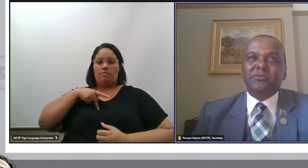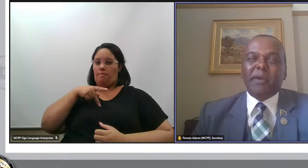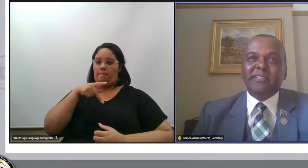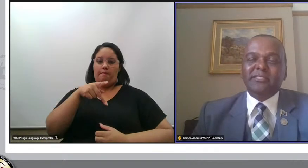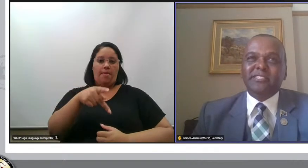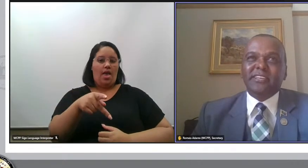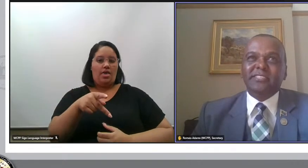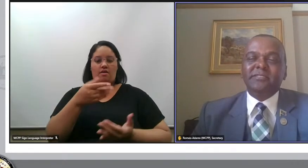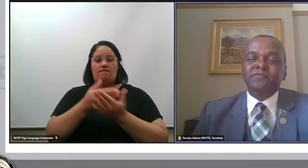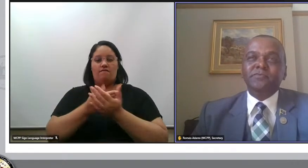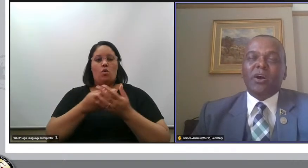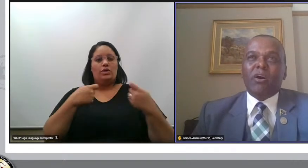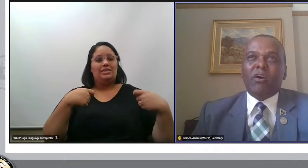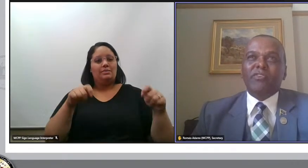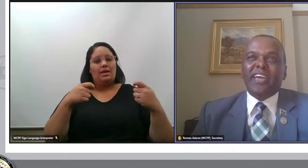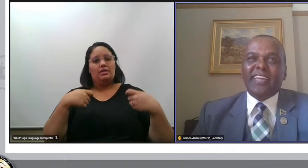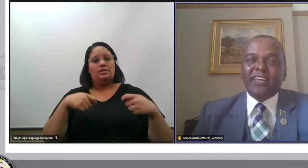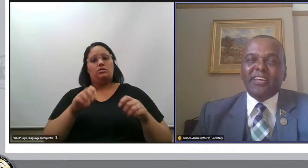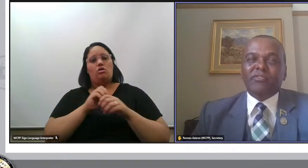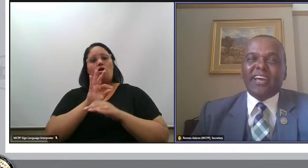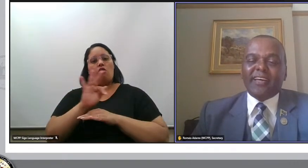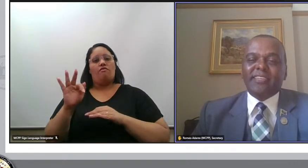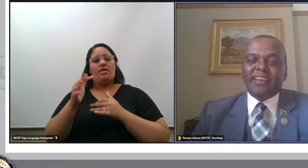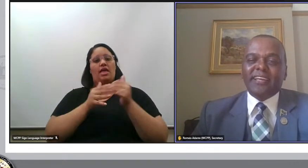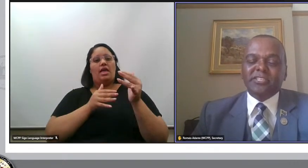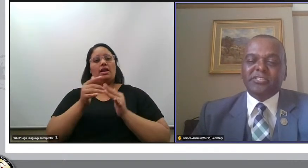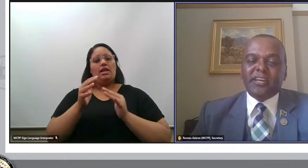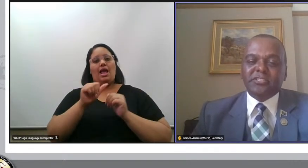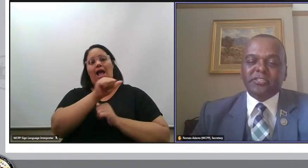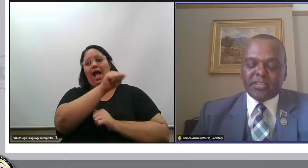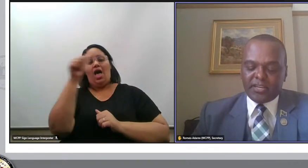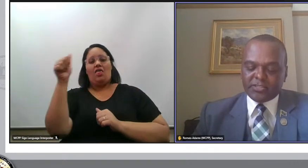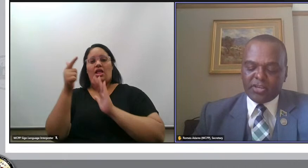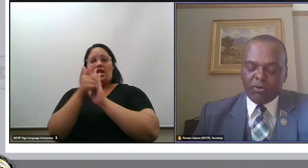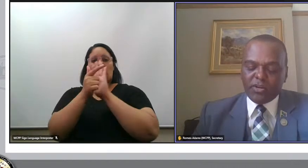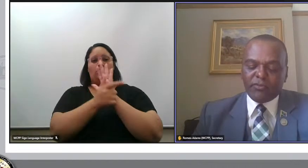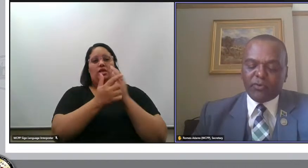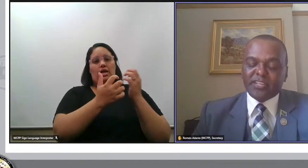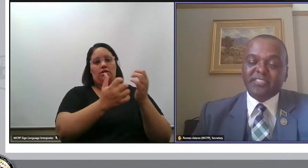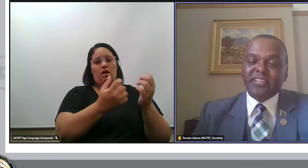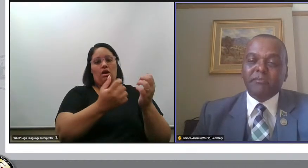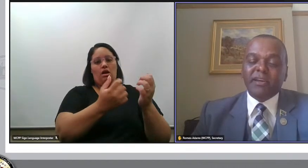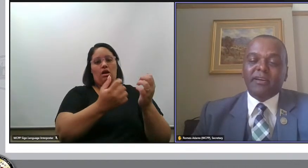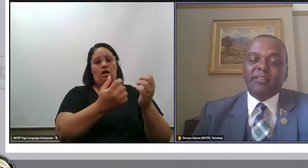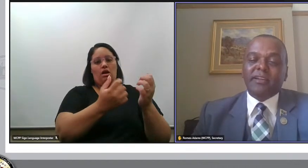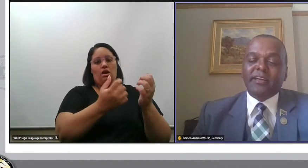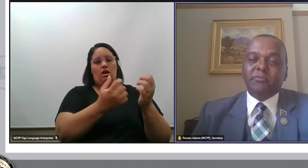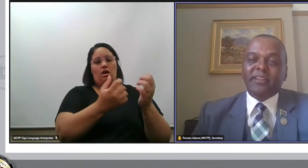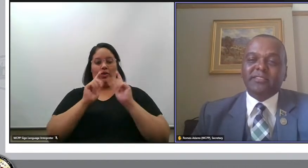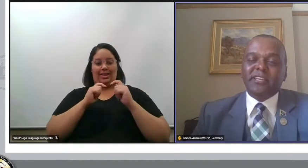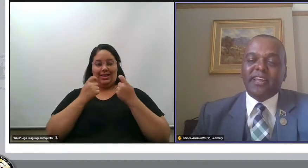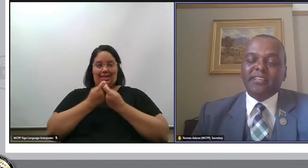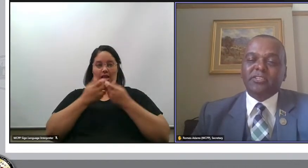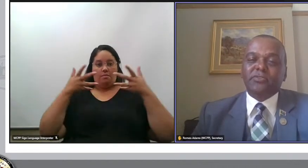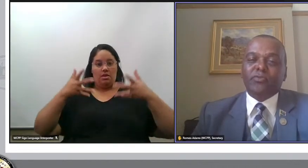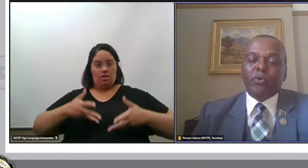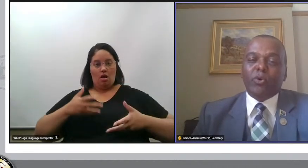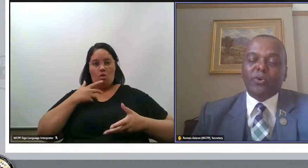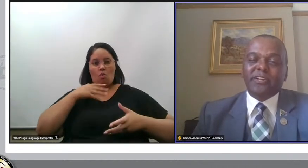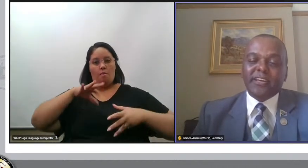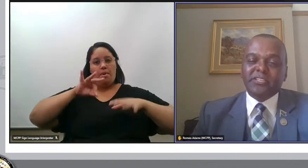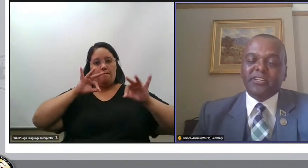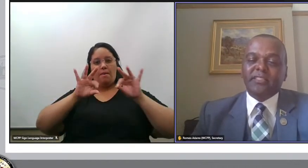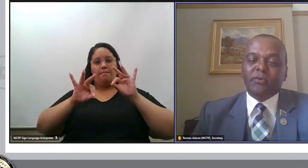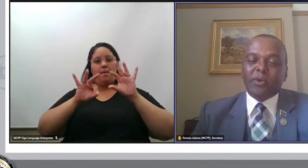the expenses of any of the other legislatures. It is only for the team that has been selected